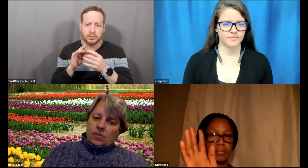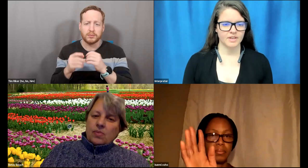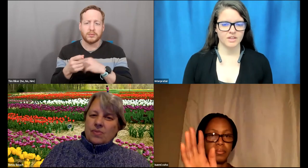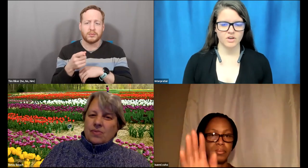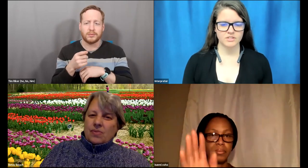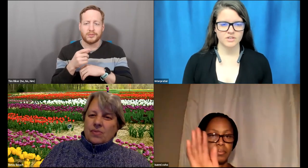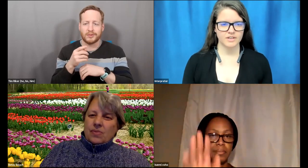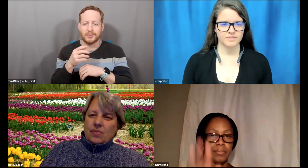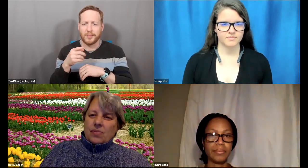Any thoughts on that?